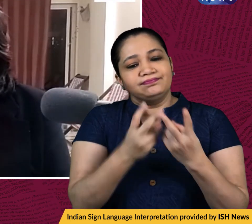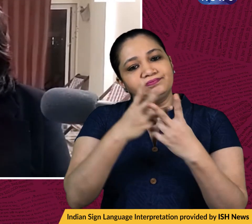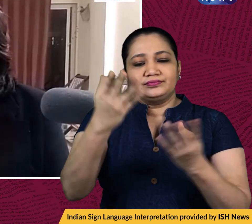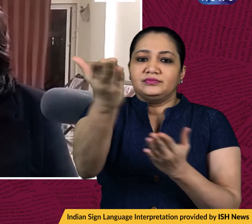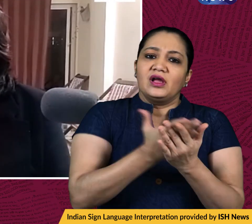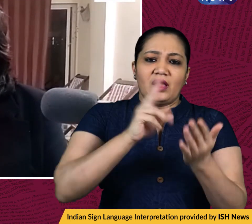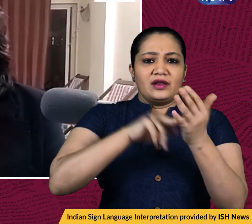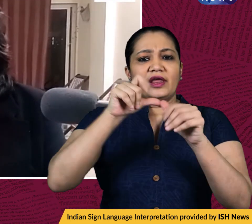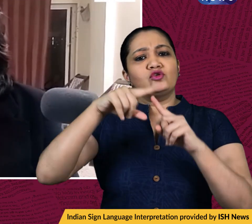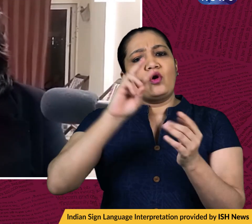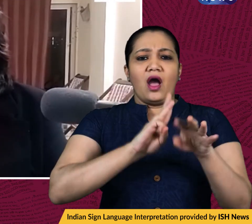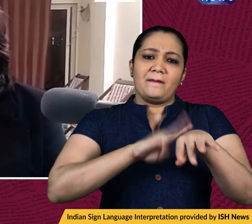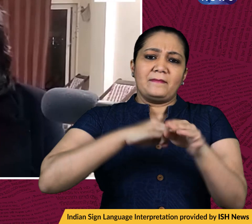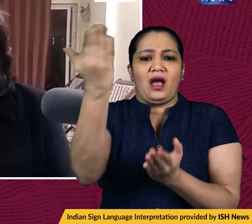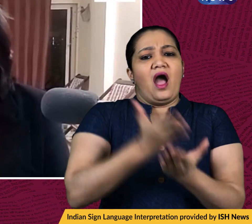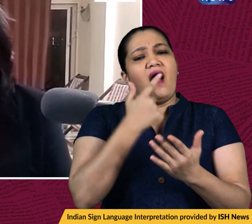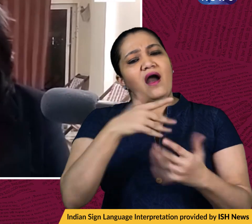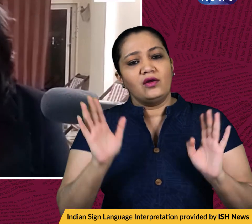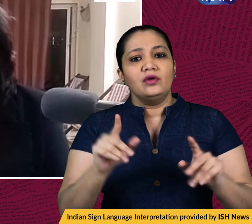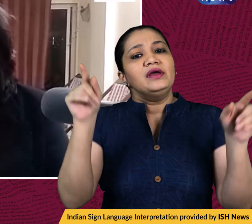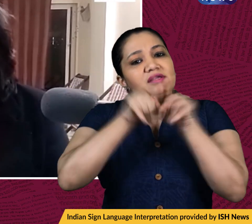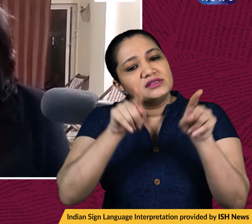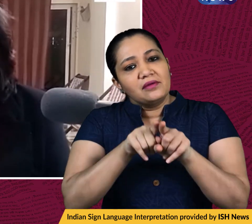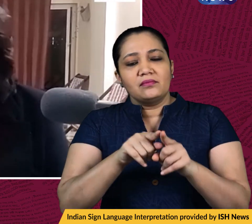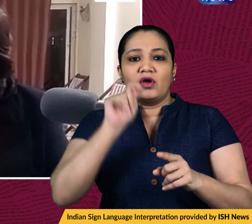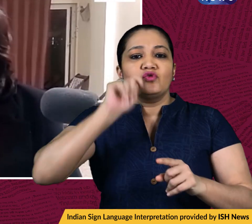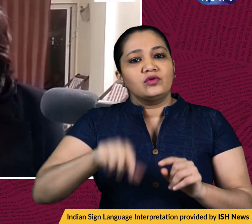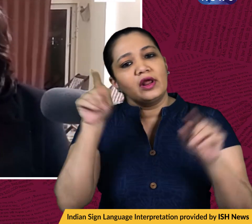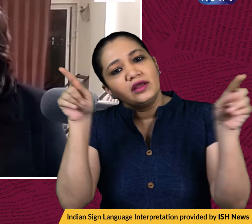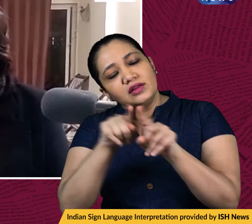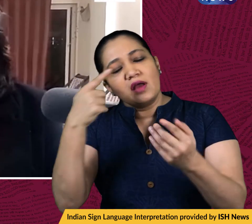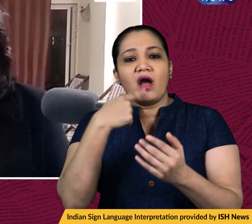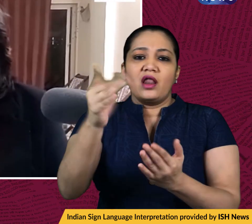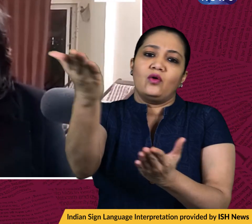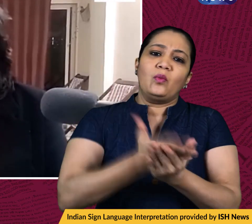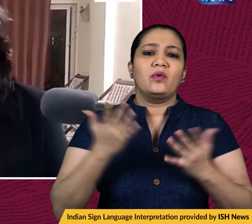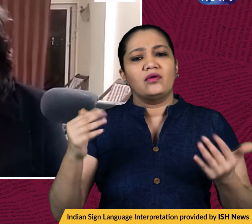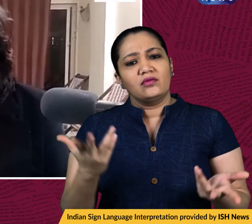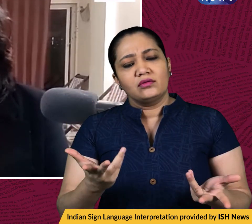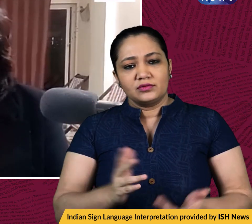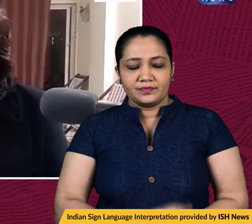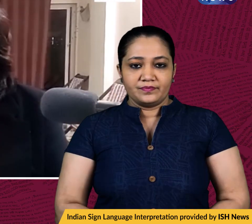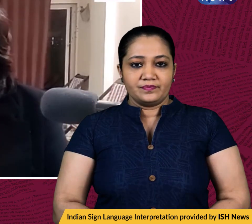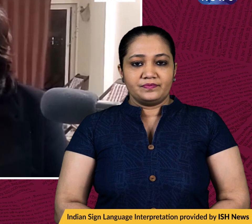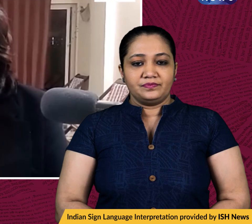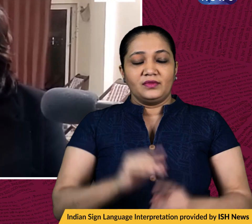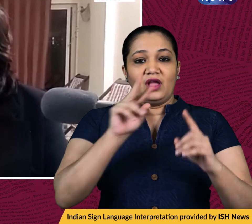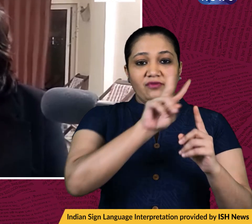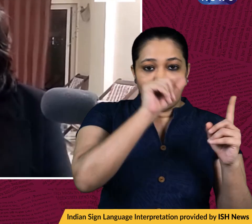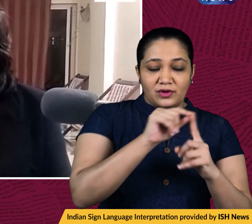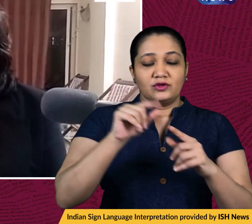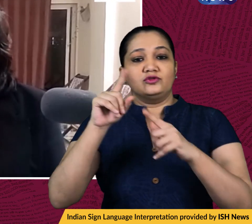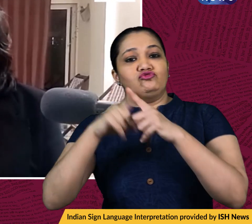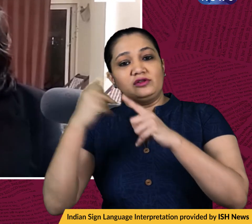a right to aspire to NATO membership. This right fully applies to Ukraine." End quote. Now,